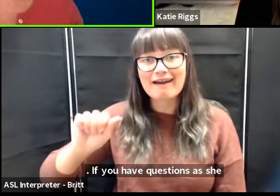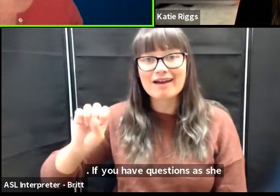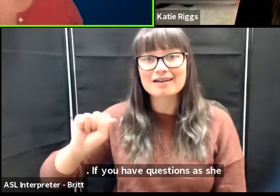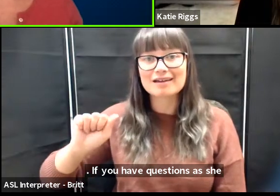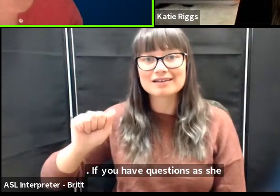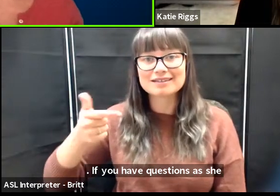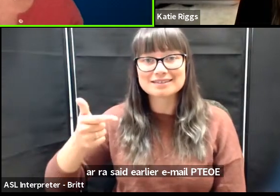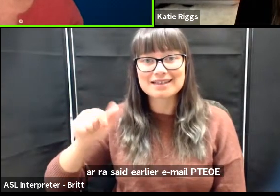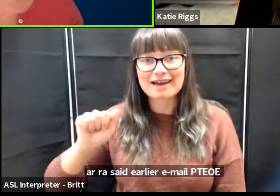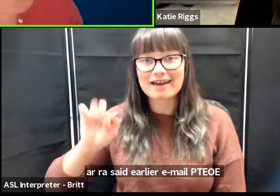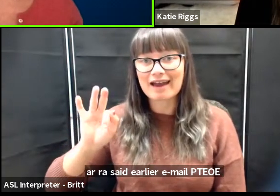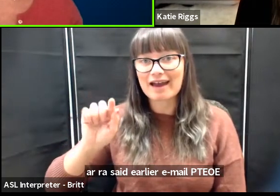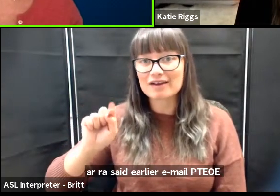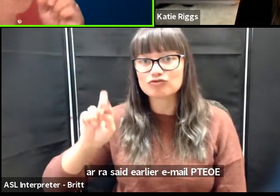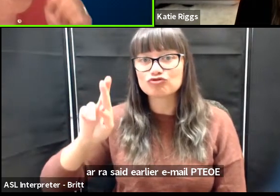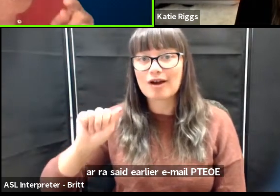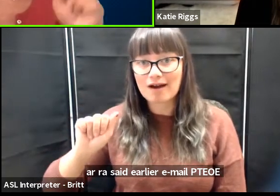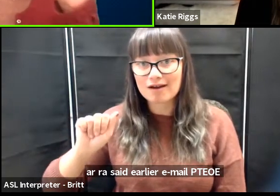pteoe@sagaftra.org. Again, that's